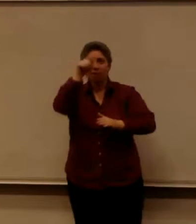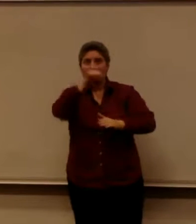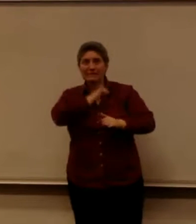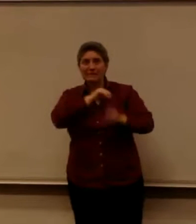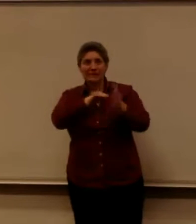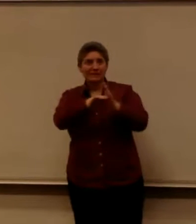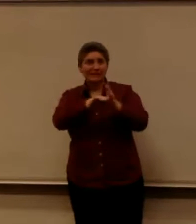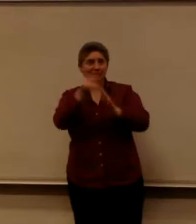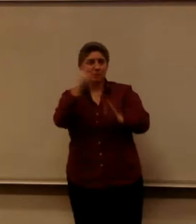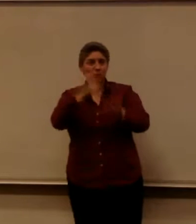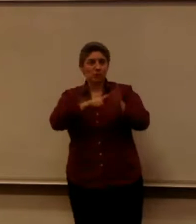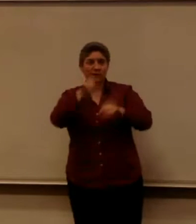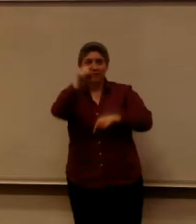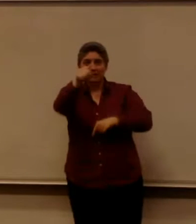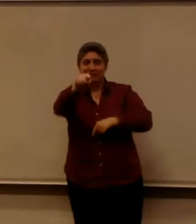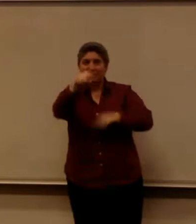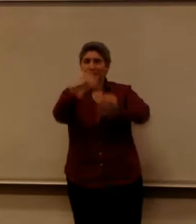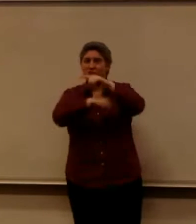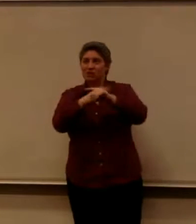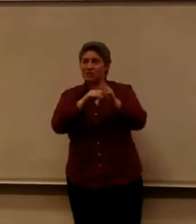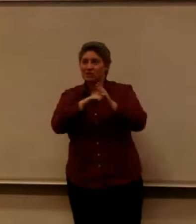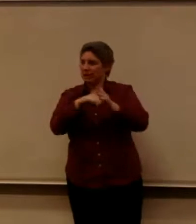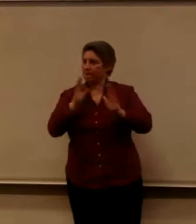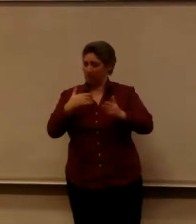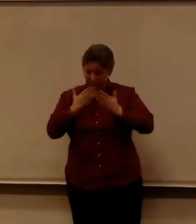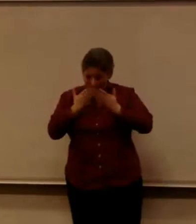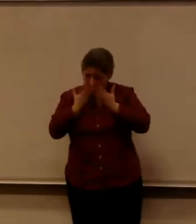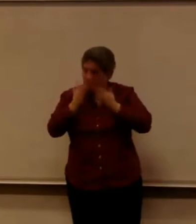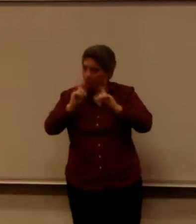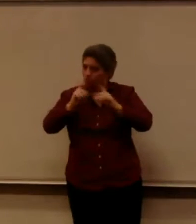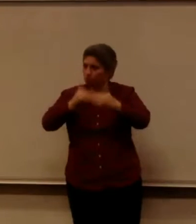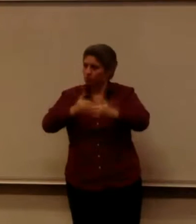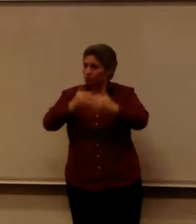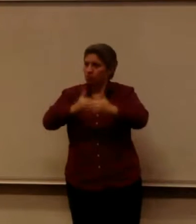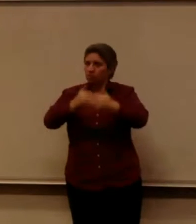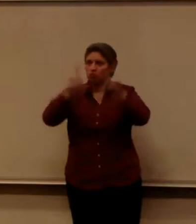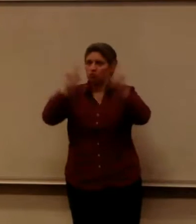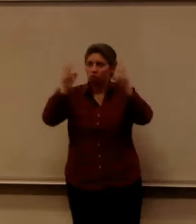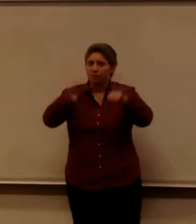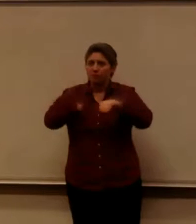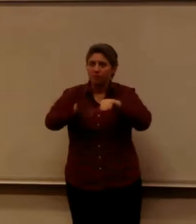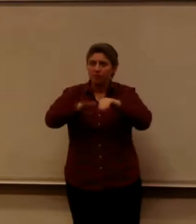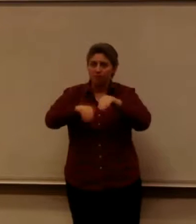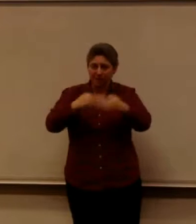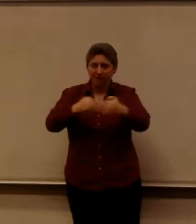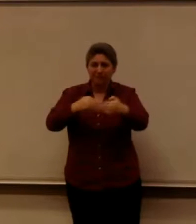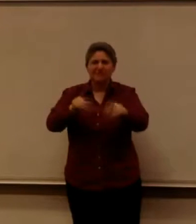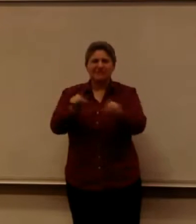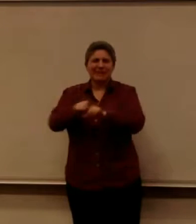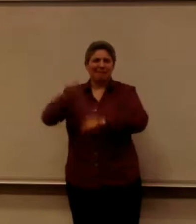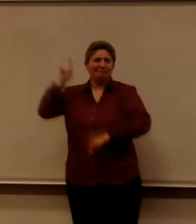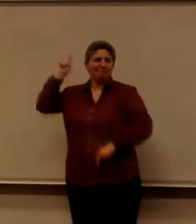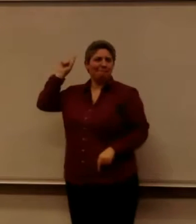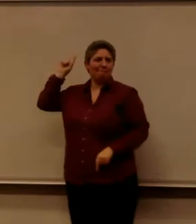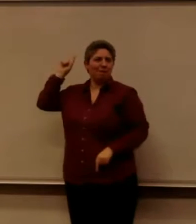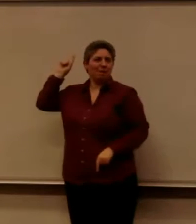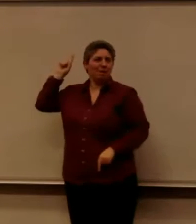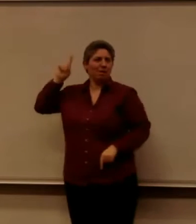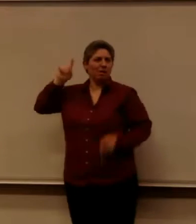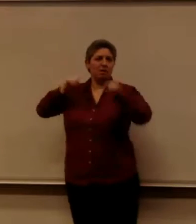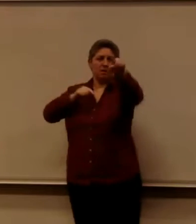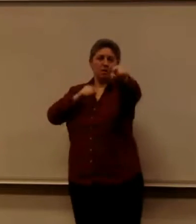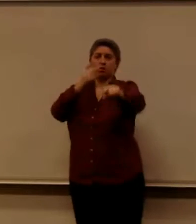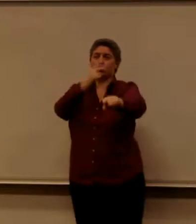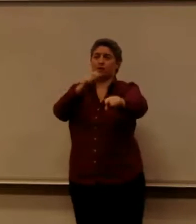the aim. But it's like, you know, when you're planning for an exam, it's all that preparation beforehand. So we're working back from that publication date